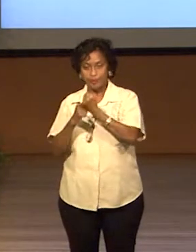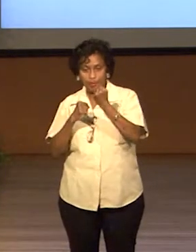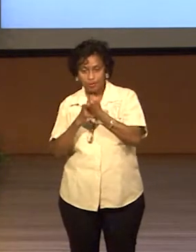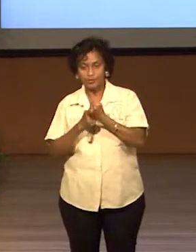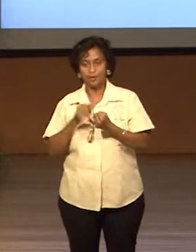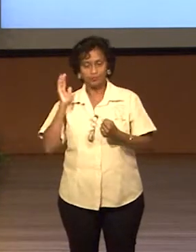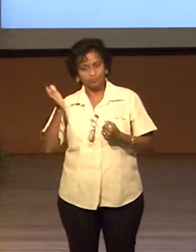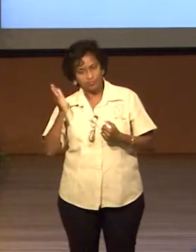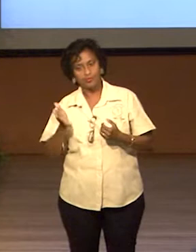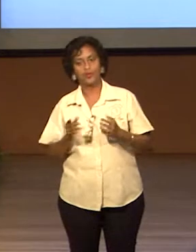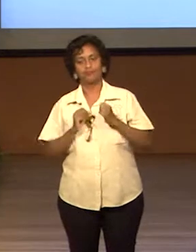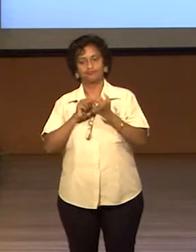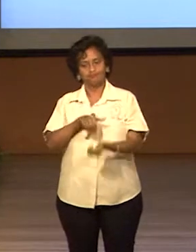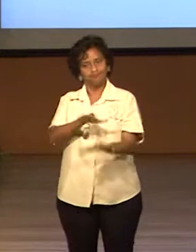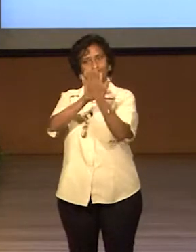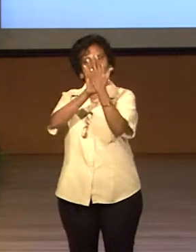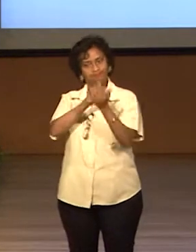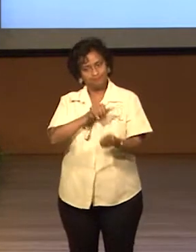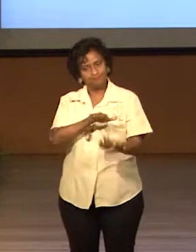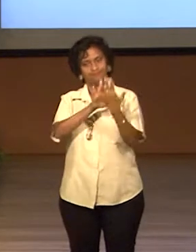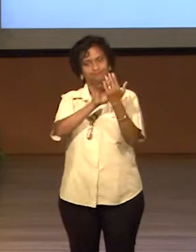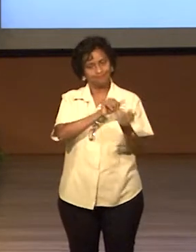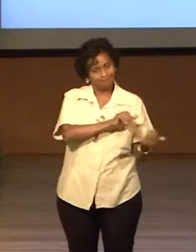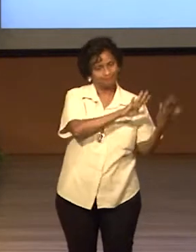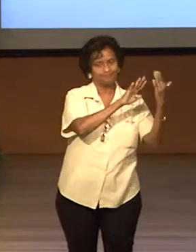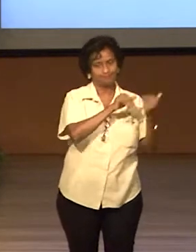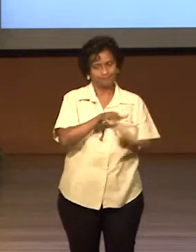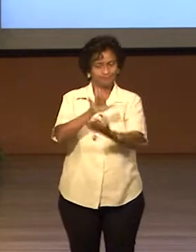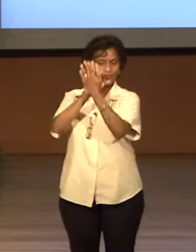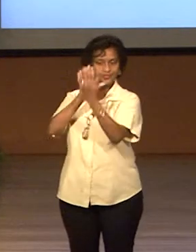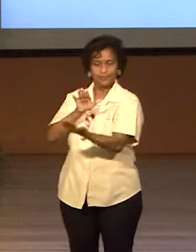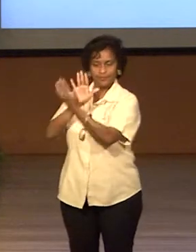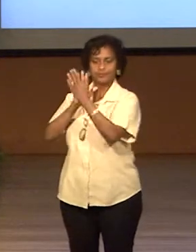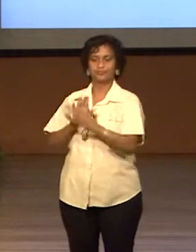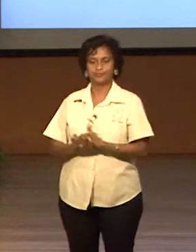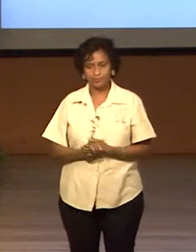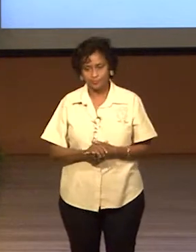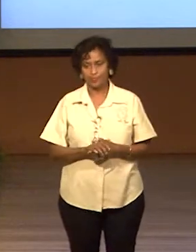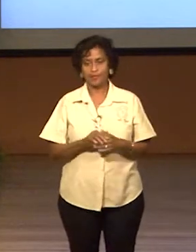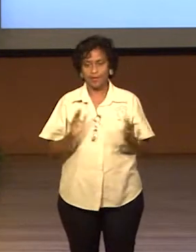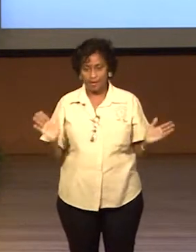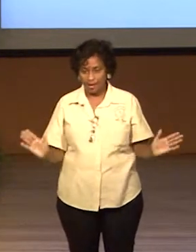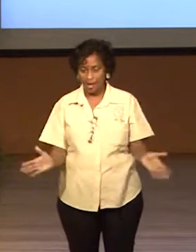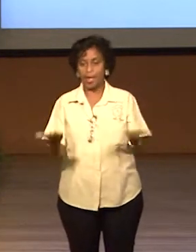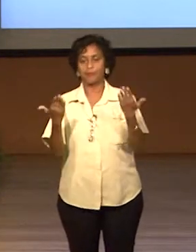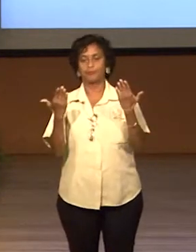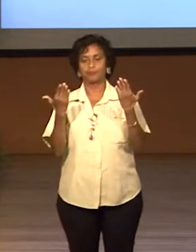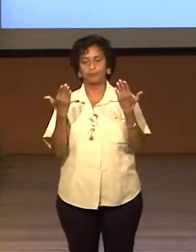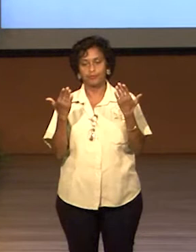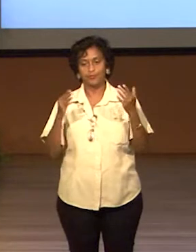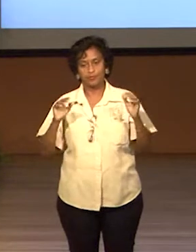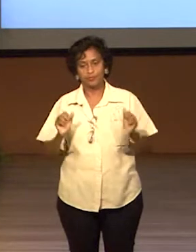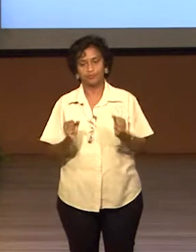you have to encourage the person to be able to confront those challenges as they seek to live in a functional